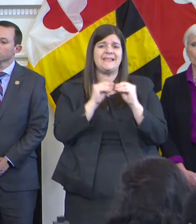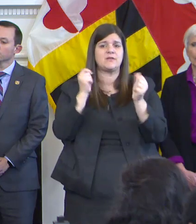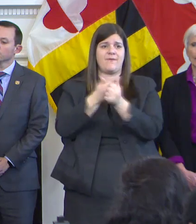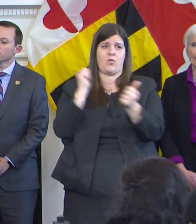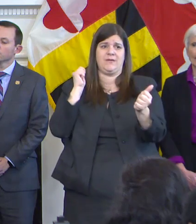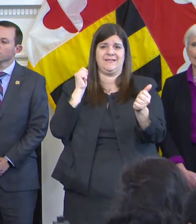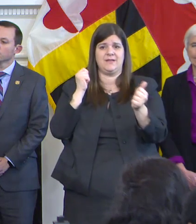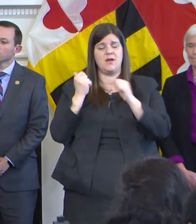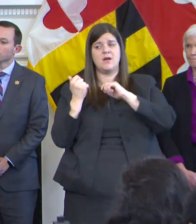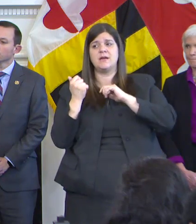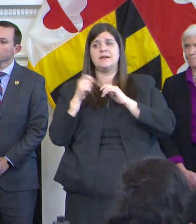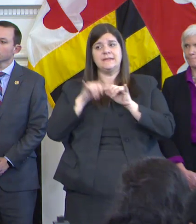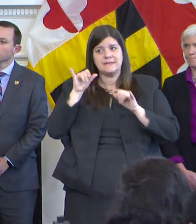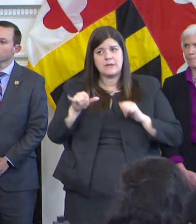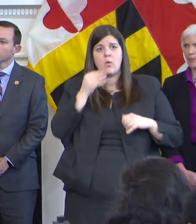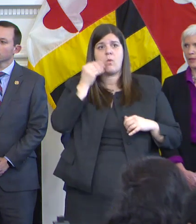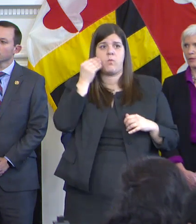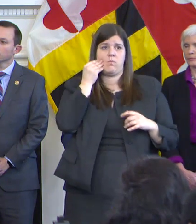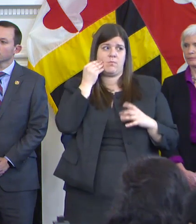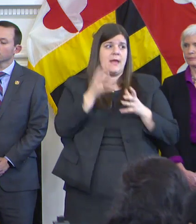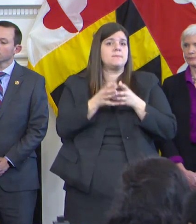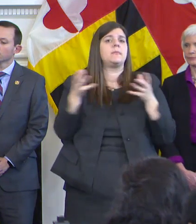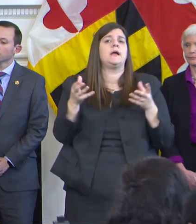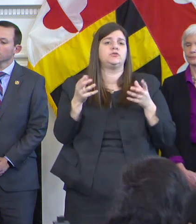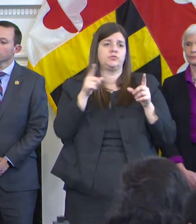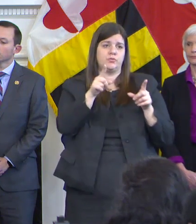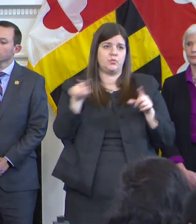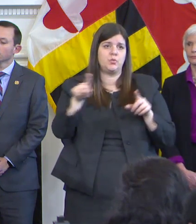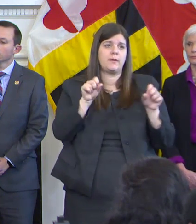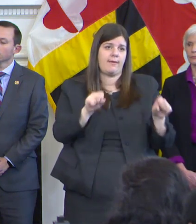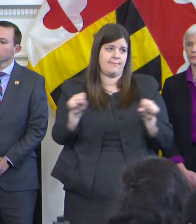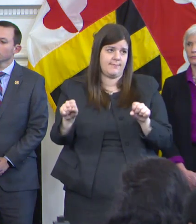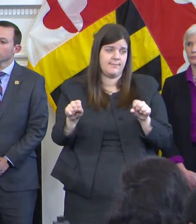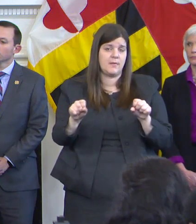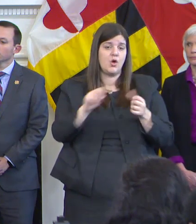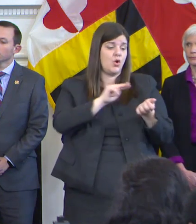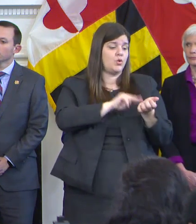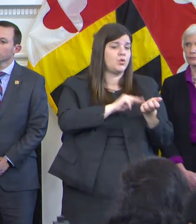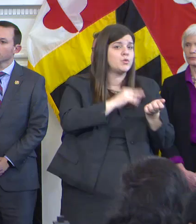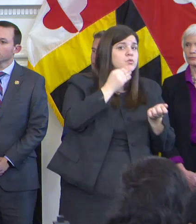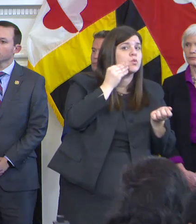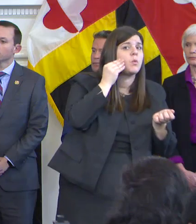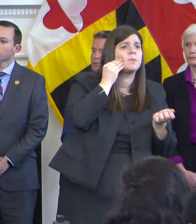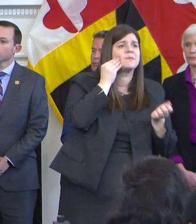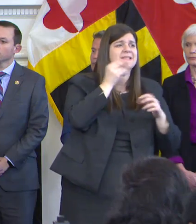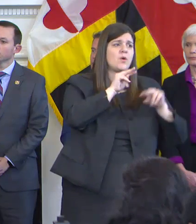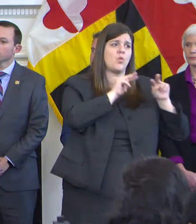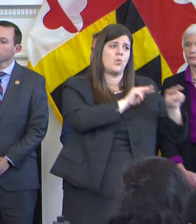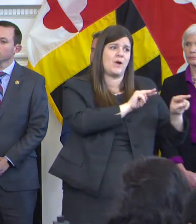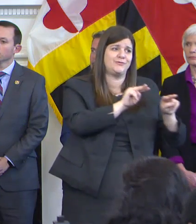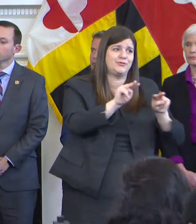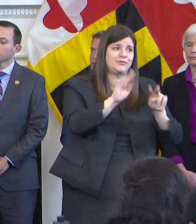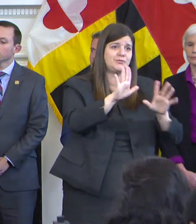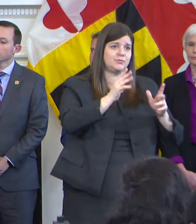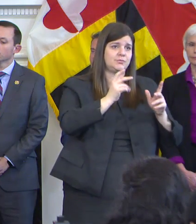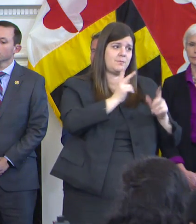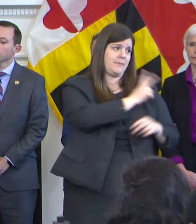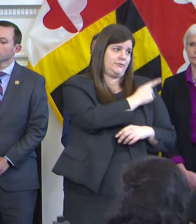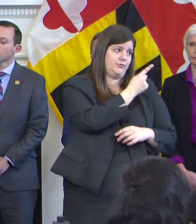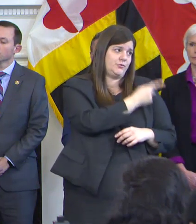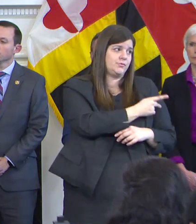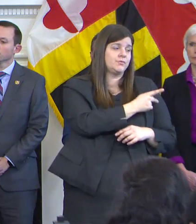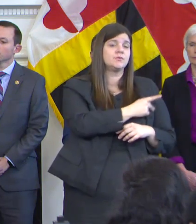nursing homes and retirement communities to closely monitor residents and employees for fever